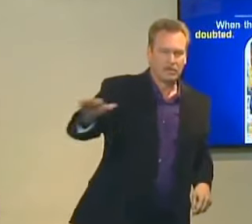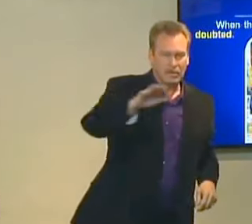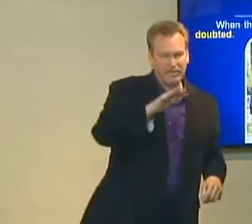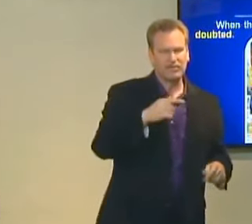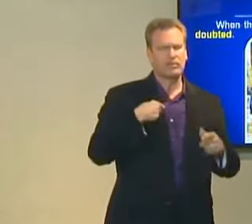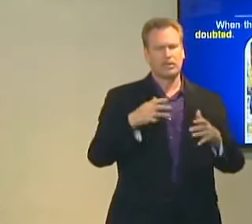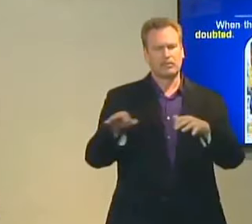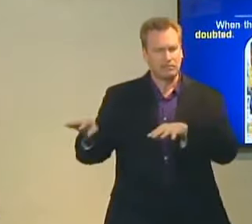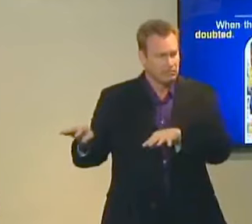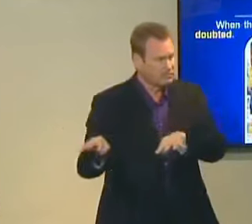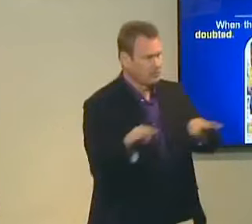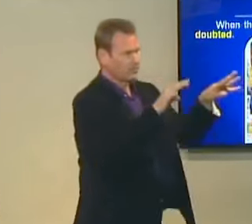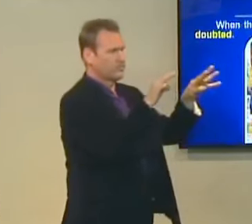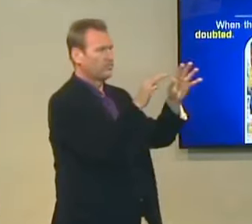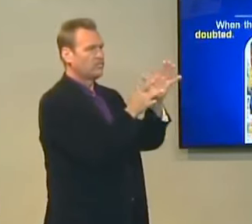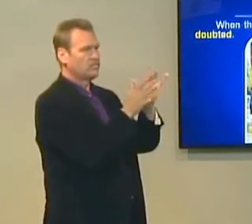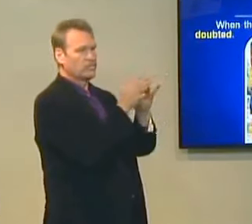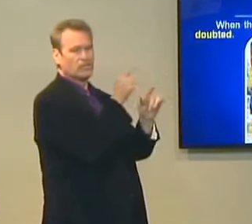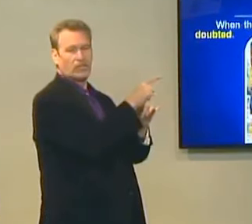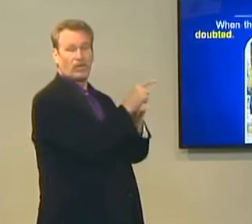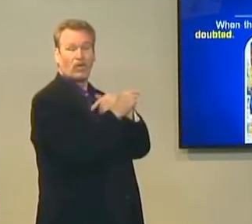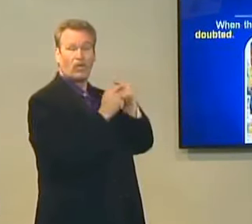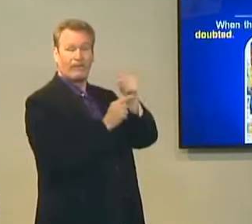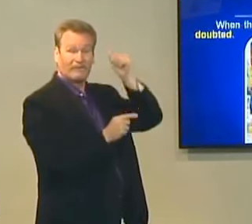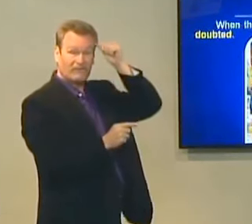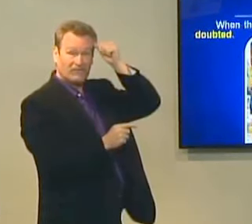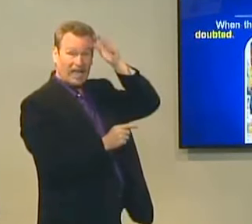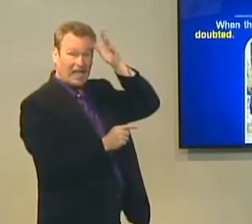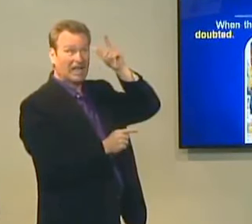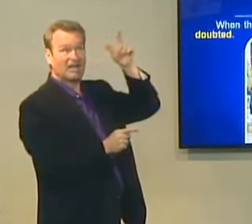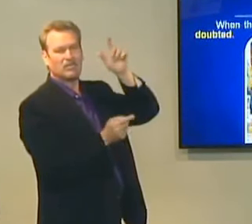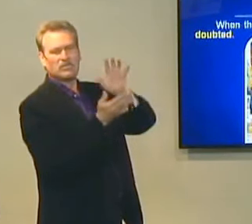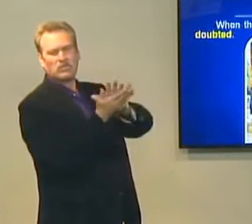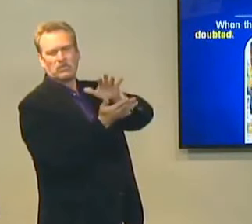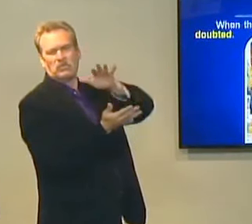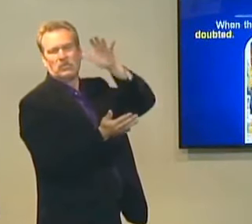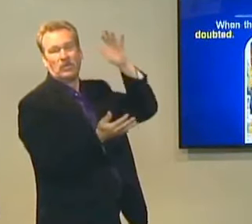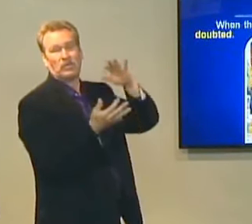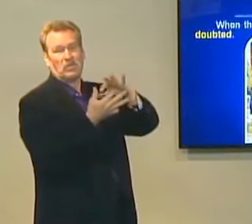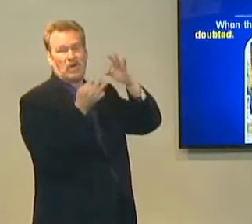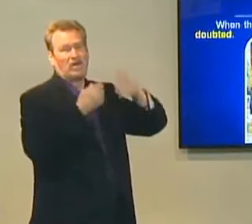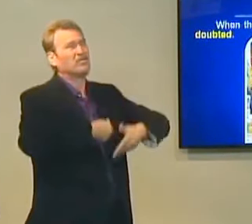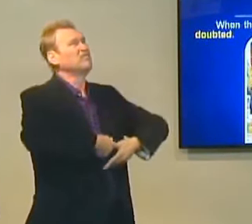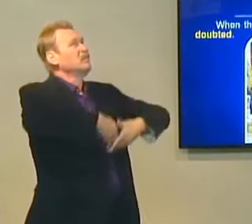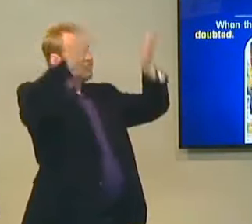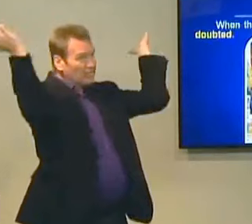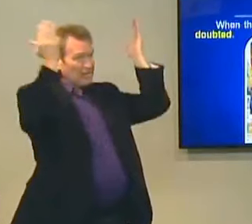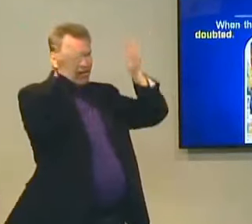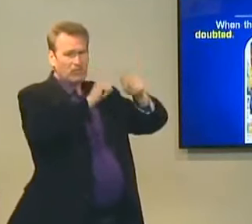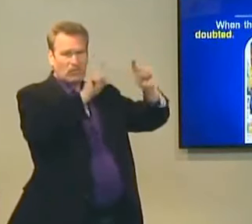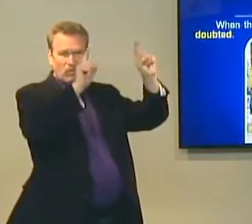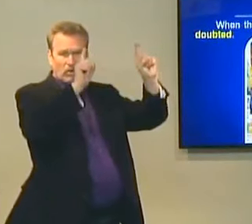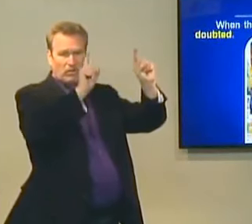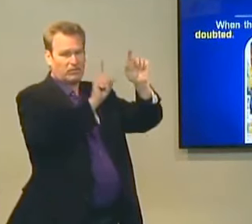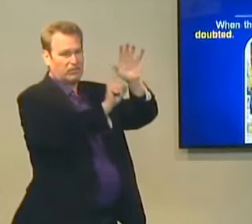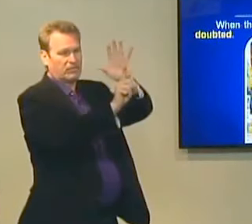And that is a huge problem in this world because all will turn to Jesus. And this speaks glory to the Father.